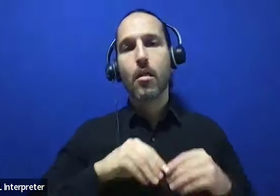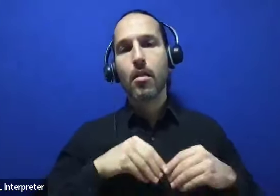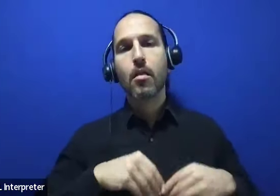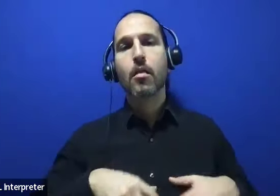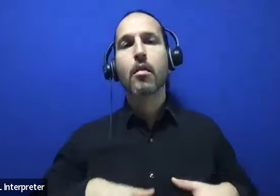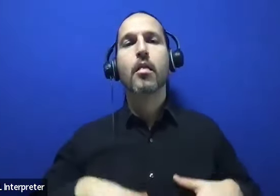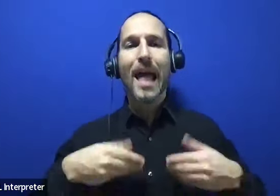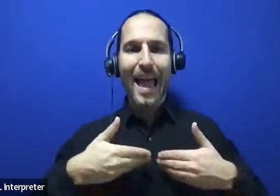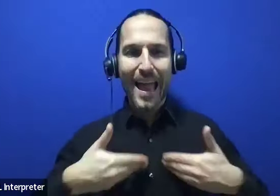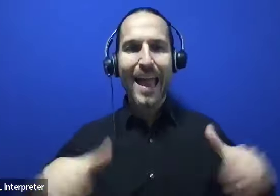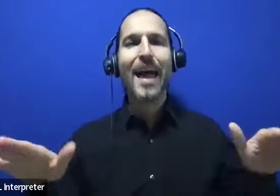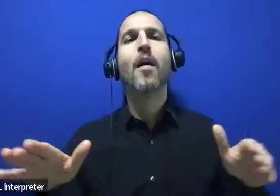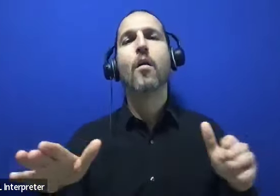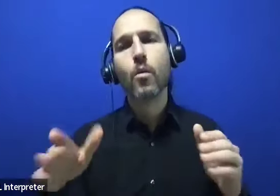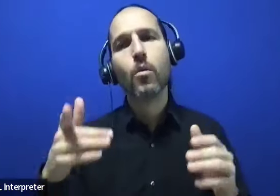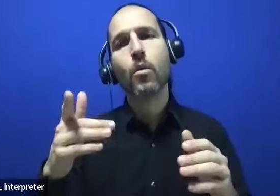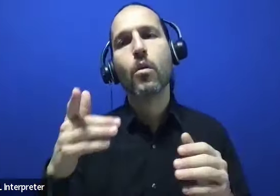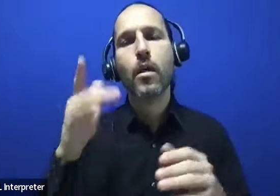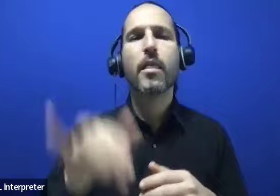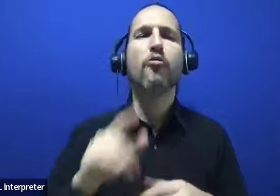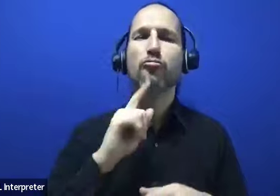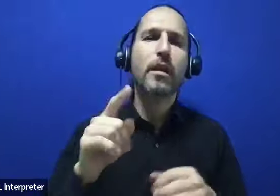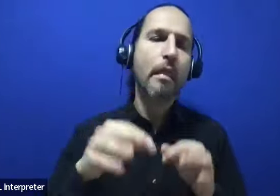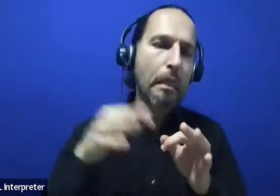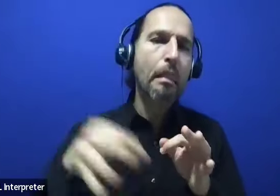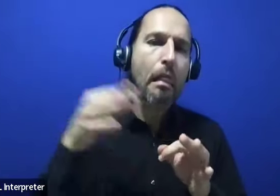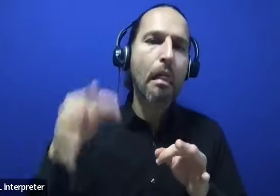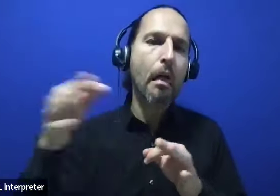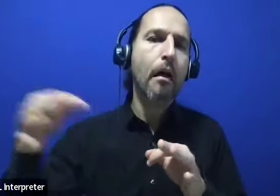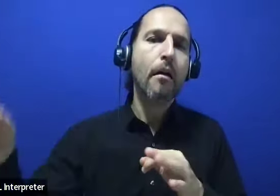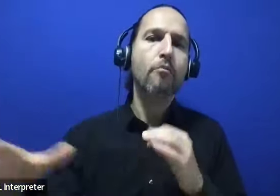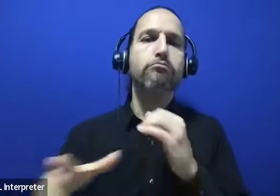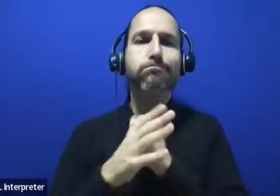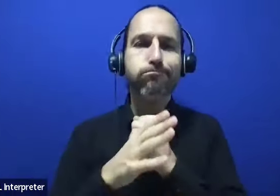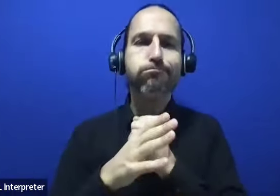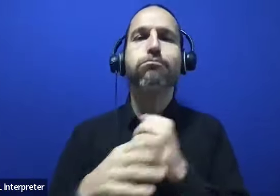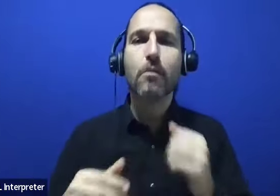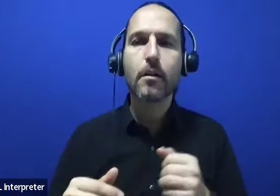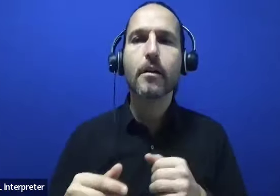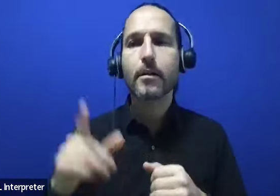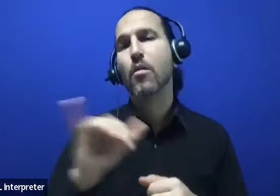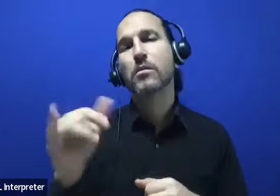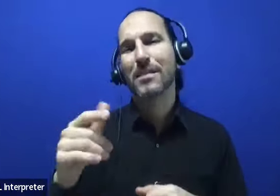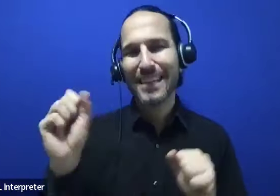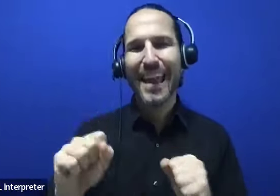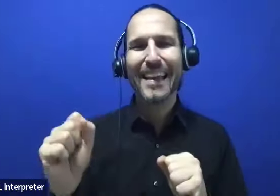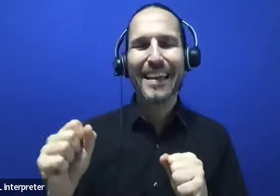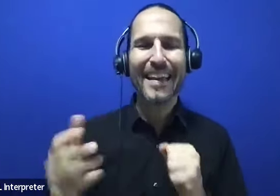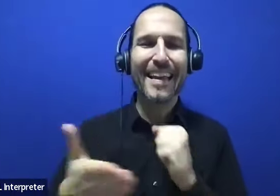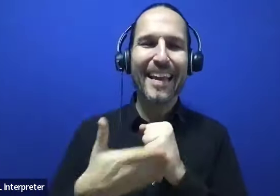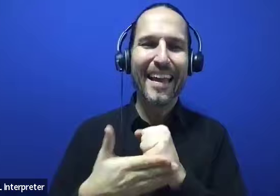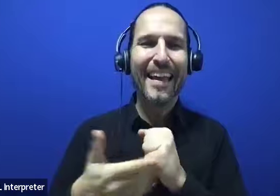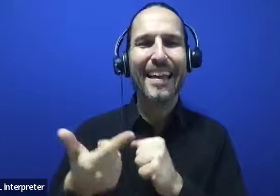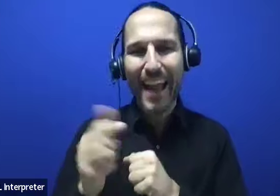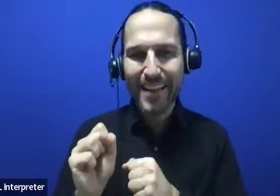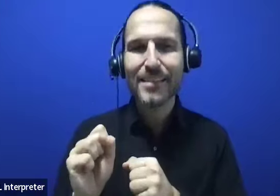and then out is very slow. And because it's so slow, you can also have a buildup of gas. And so there's a